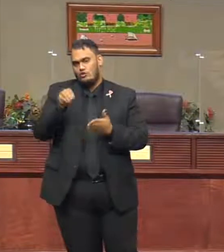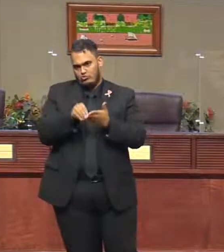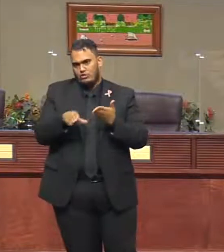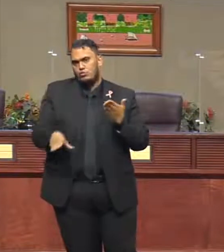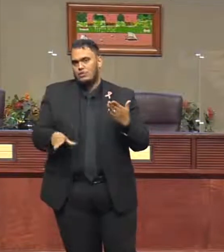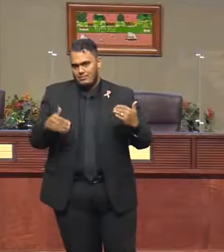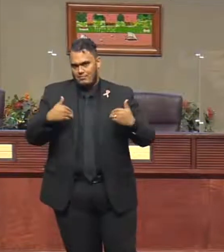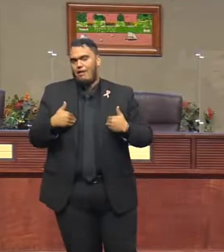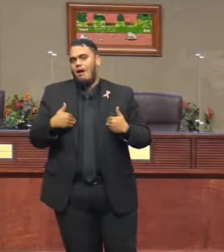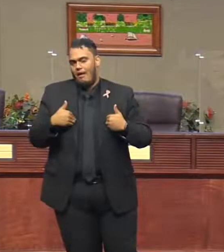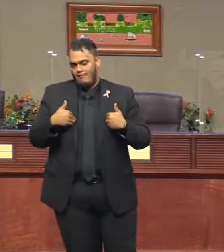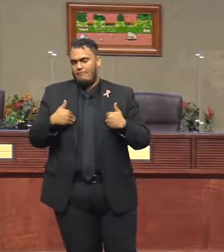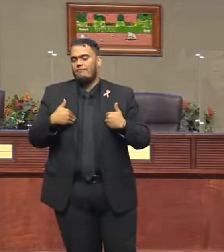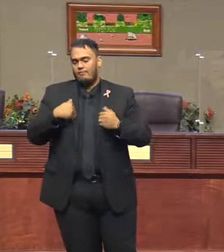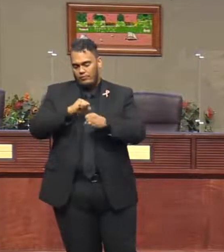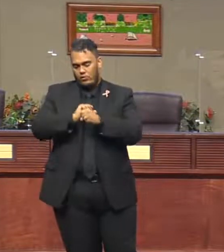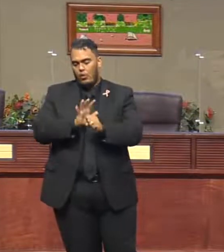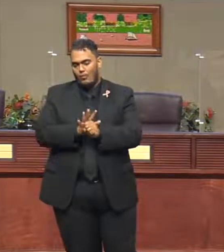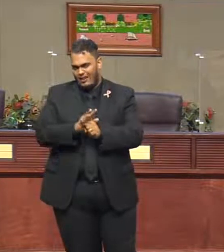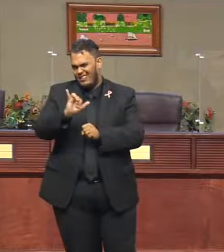But we've